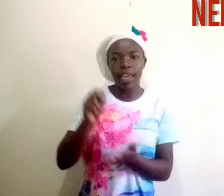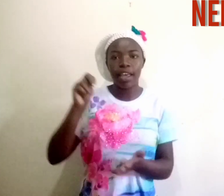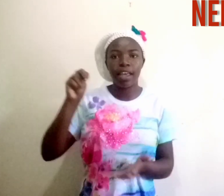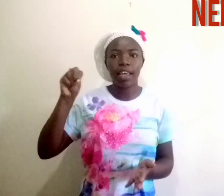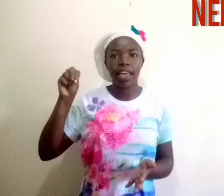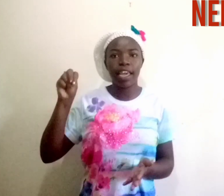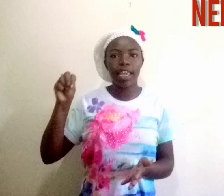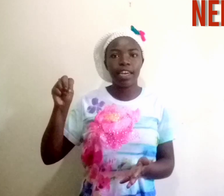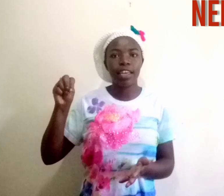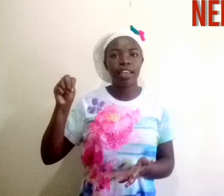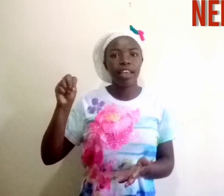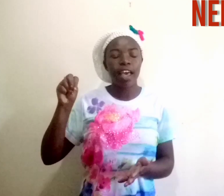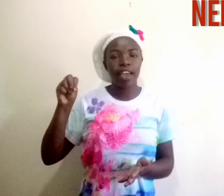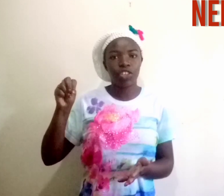Nehemiah. N hand shape,